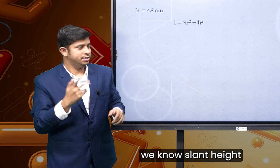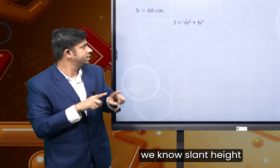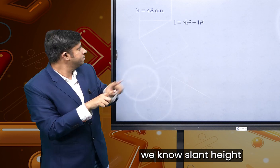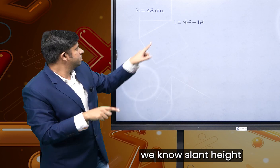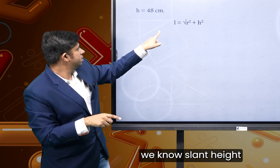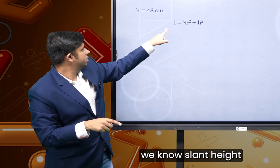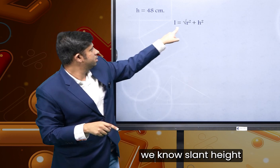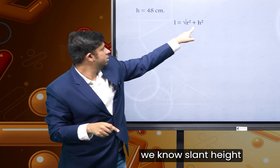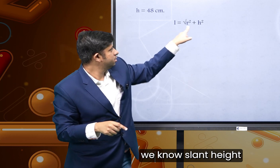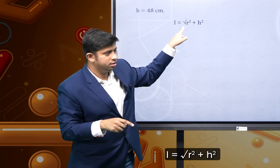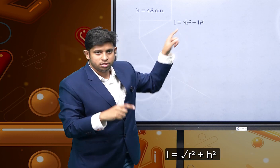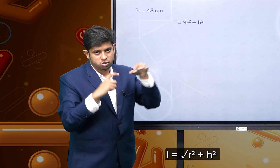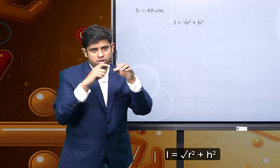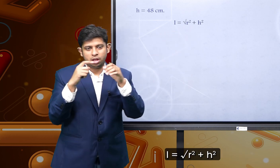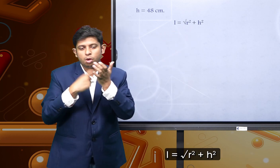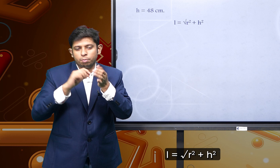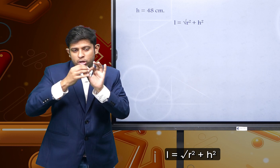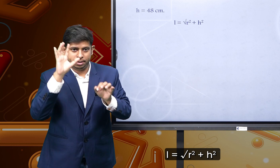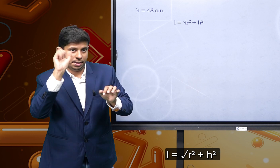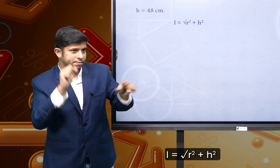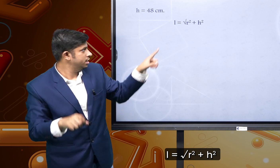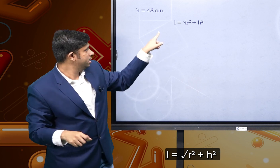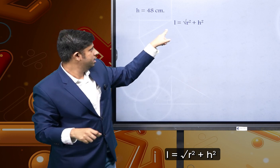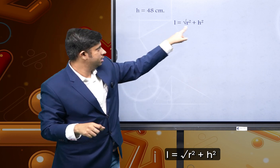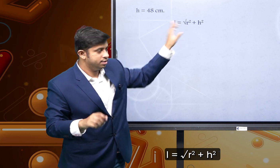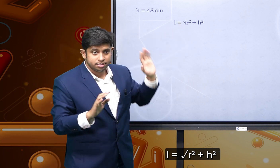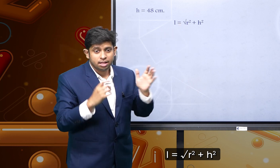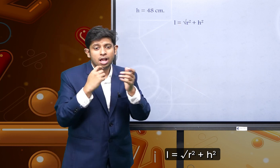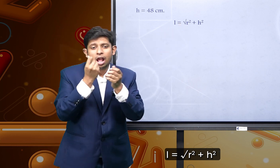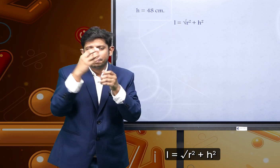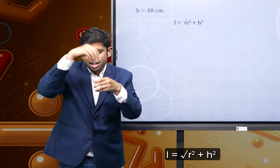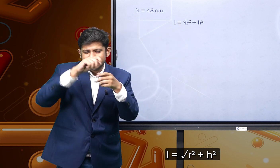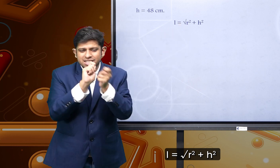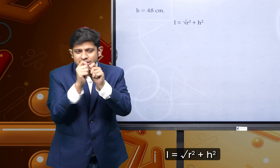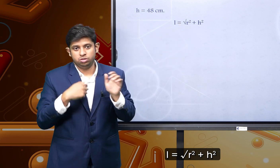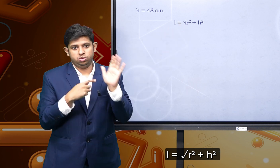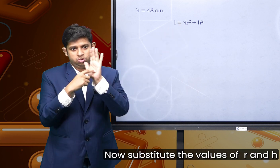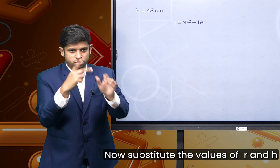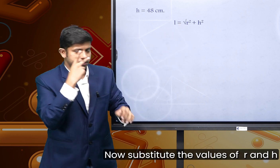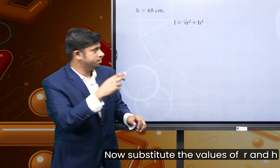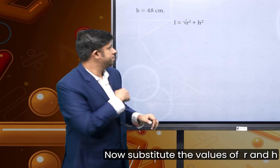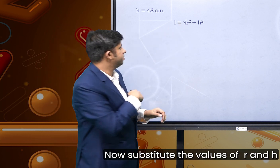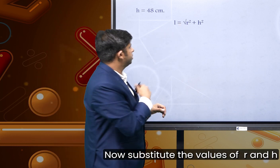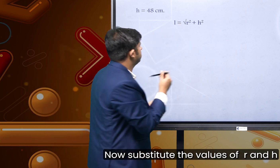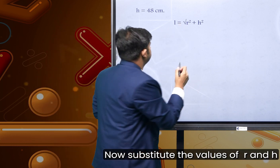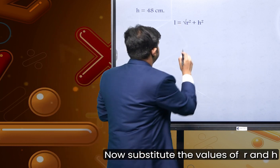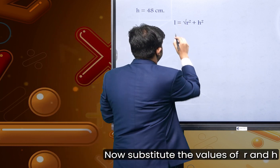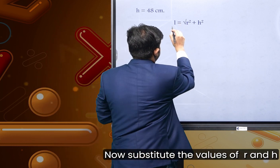We know slant height L is equal to under root r square plus h square. Now, substitute the values of r